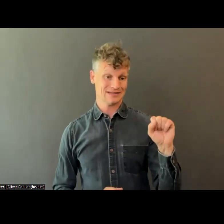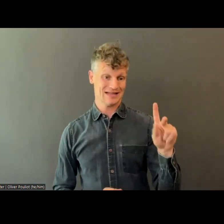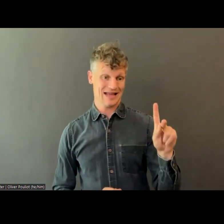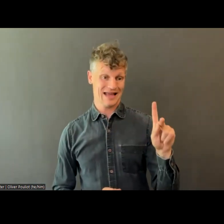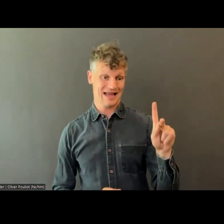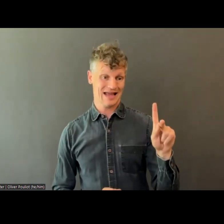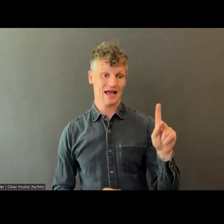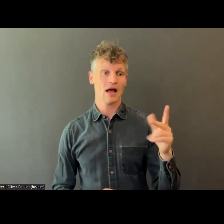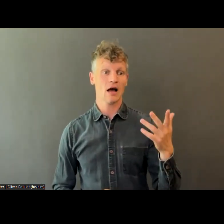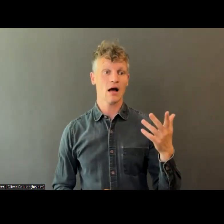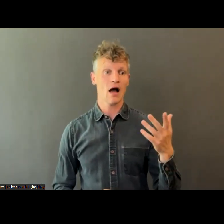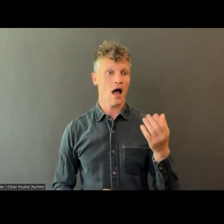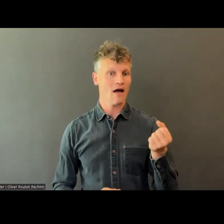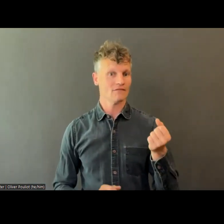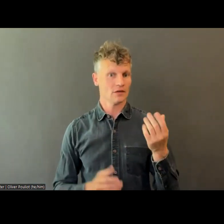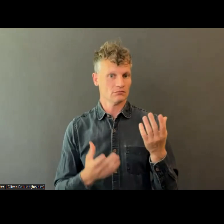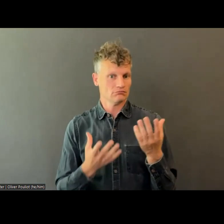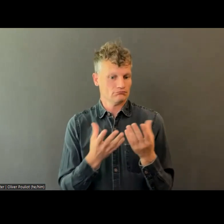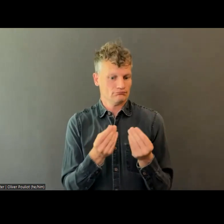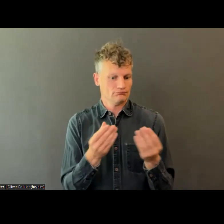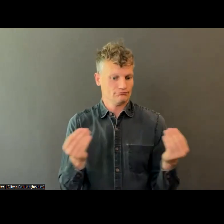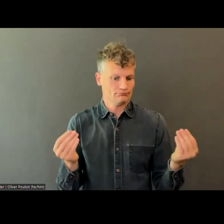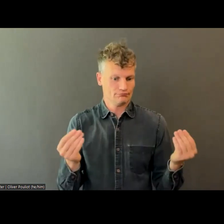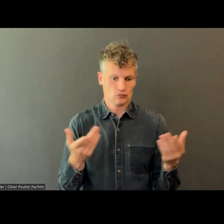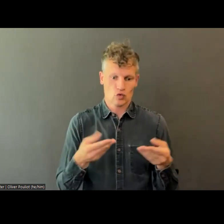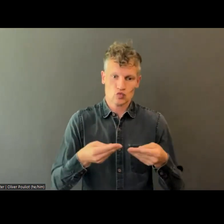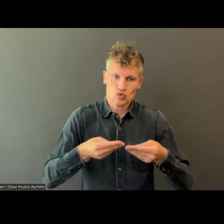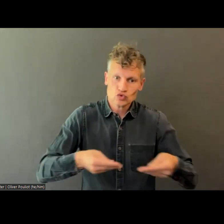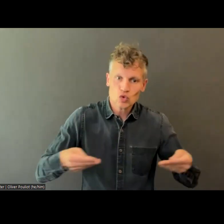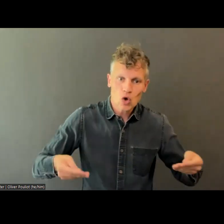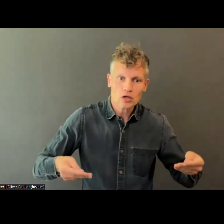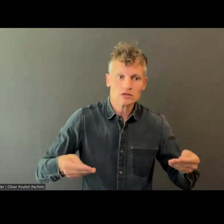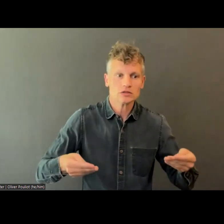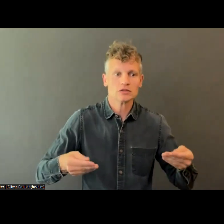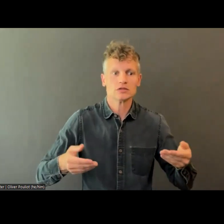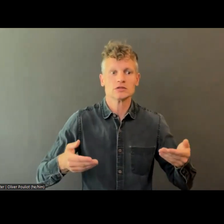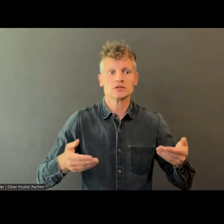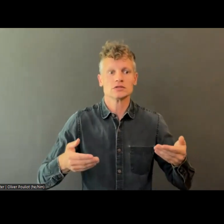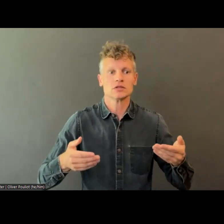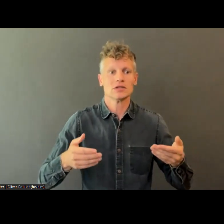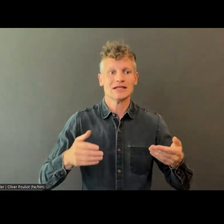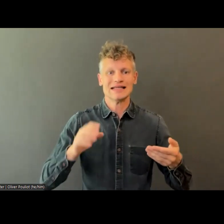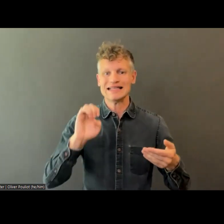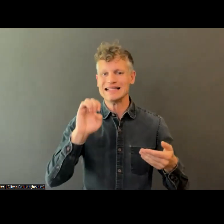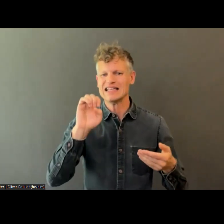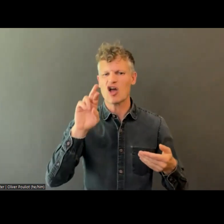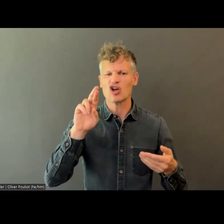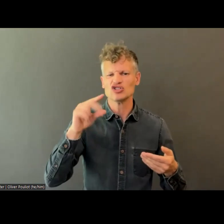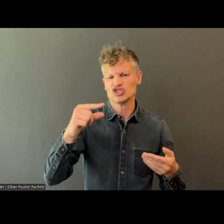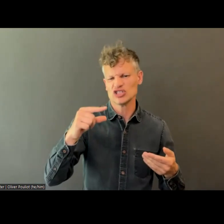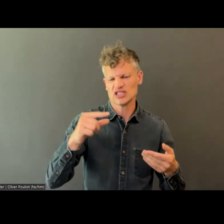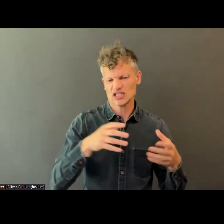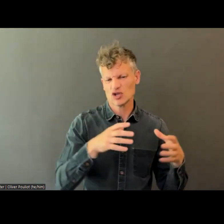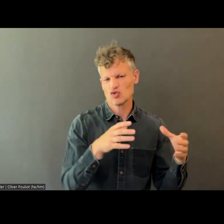available for us to be able to buy this from. So are there suppliers and vendors who have these capabilities? And most recently, we were